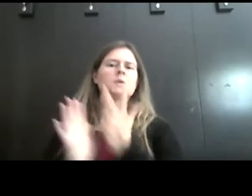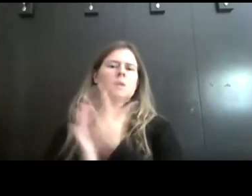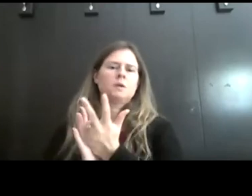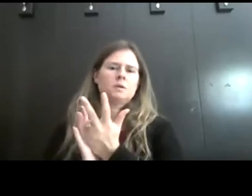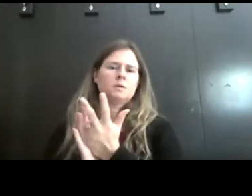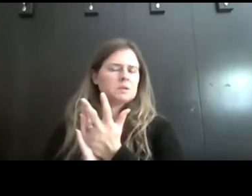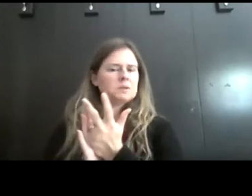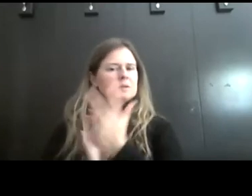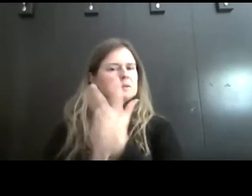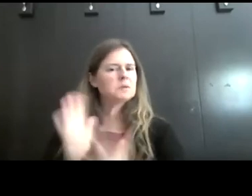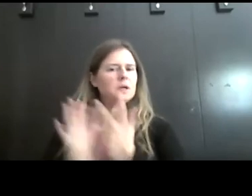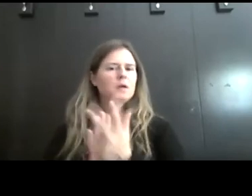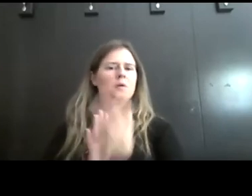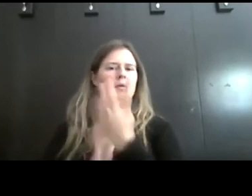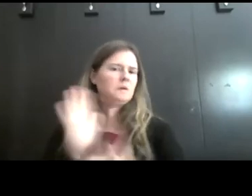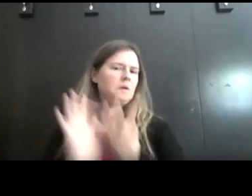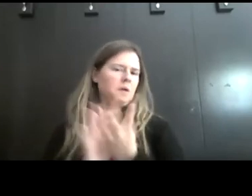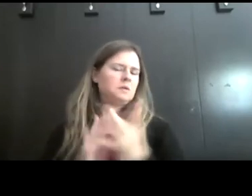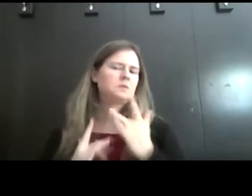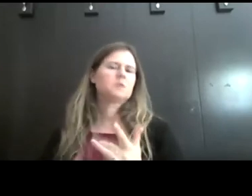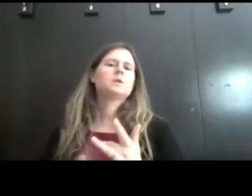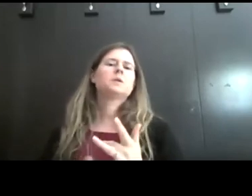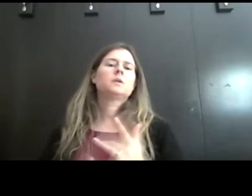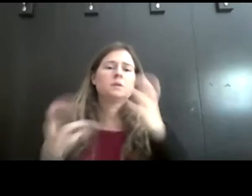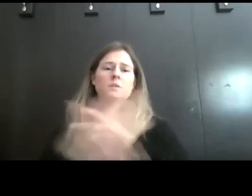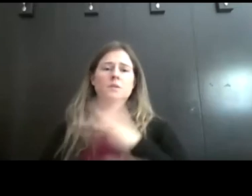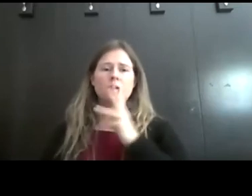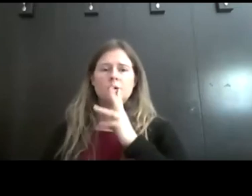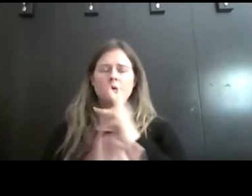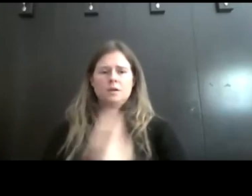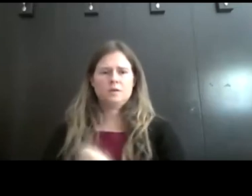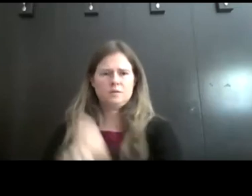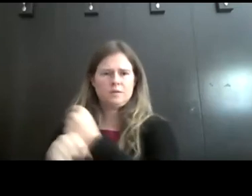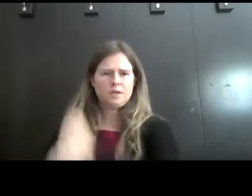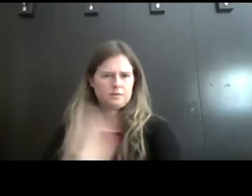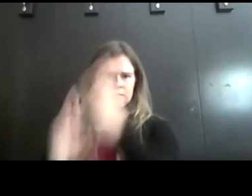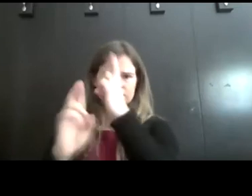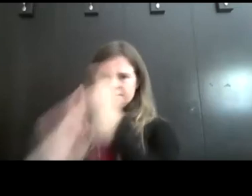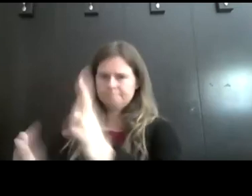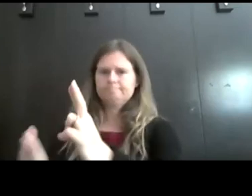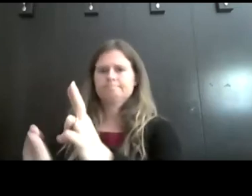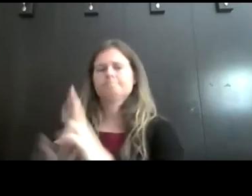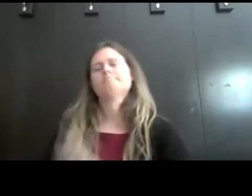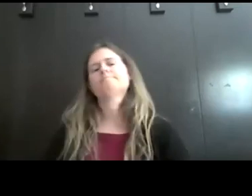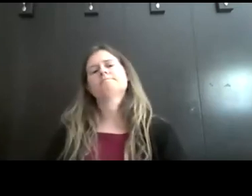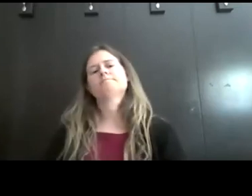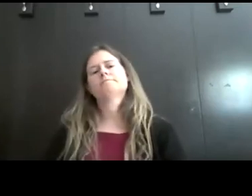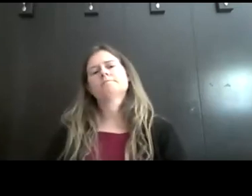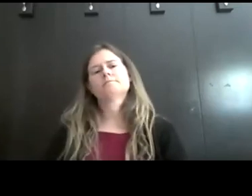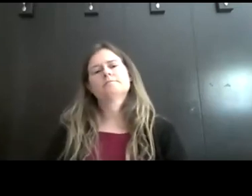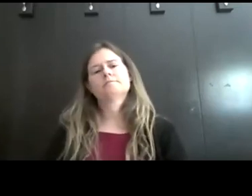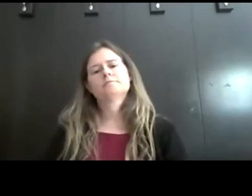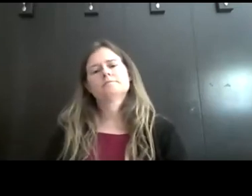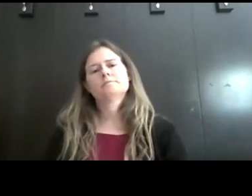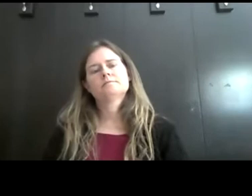sometimes 3.5, 4 hours. So dark water paddlers are very respected. If any of you, after I'm